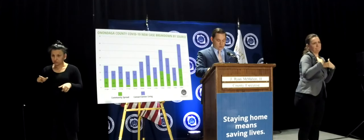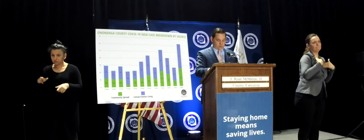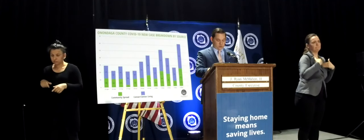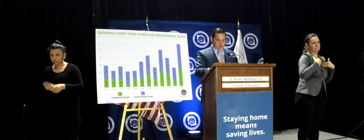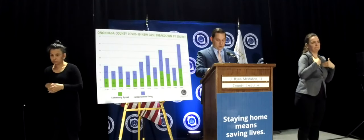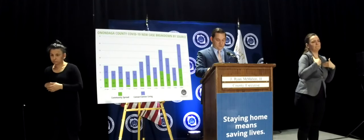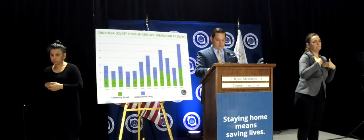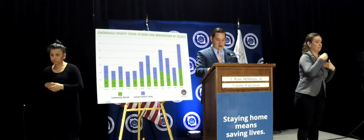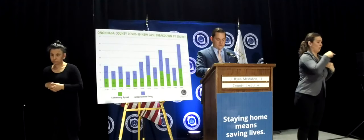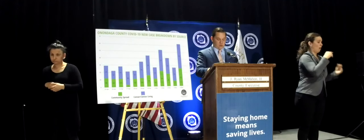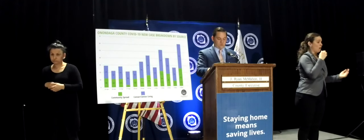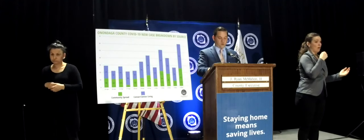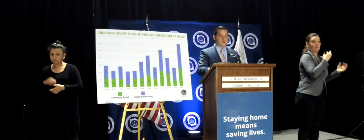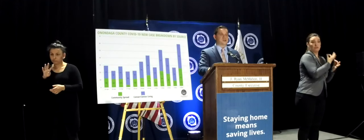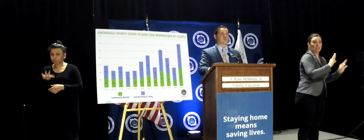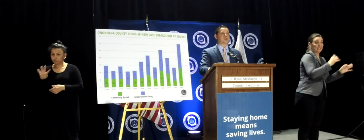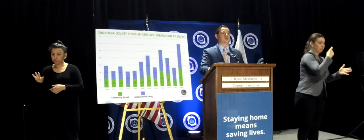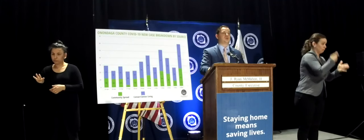That phone number,